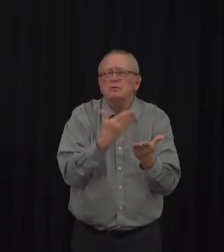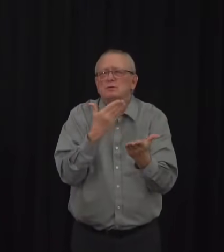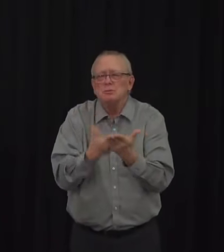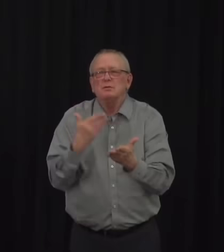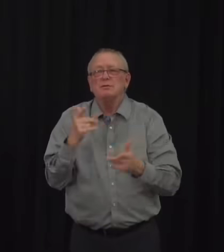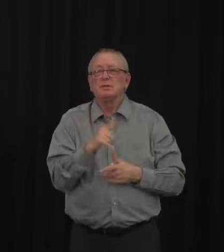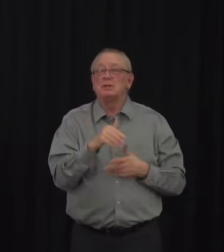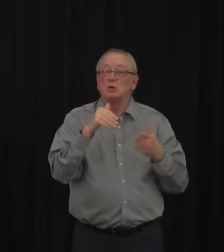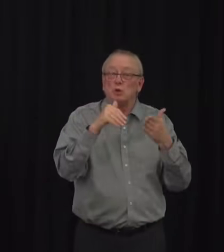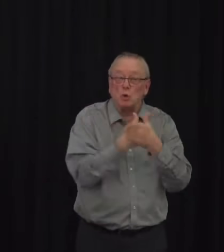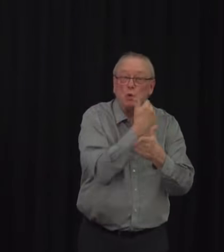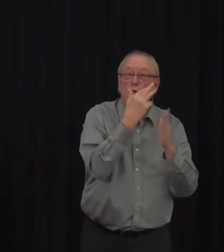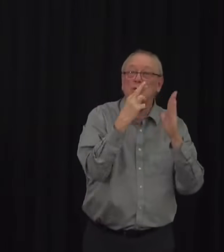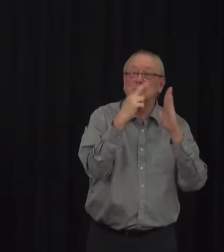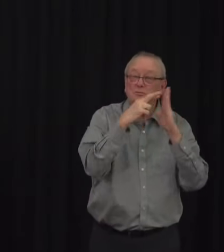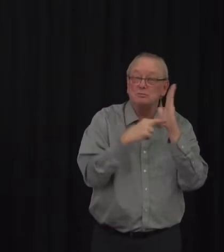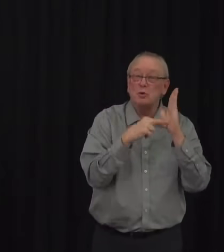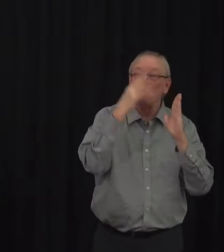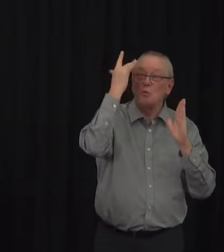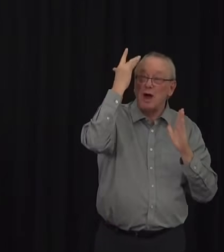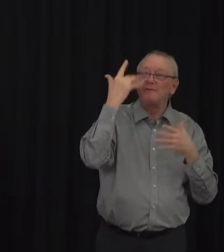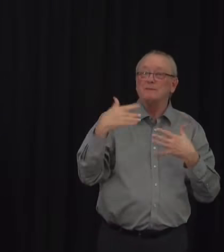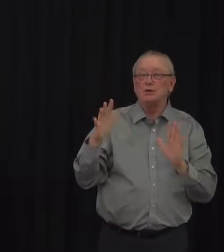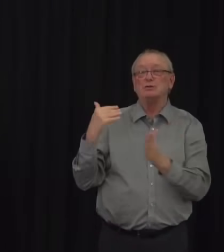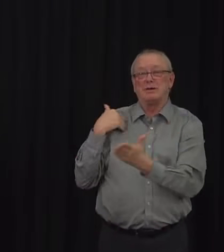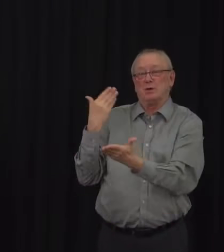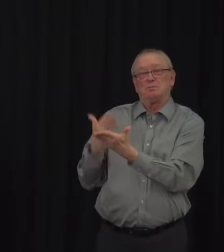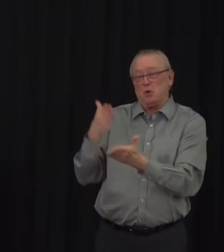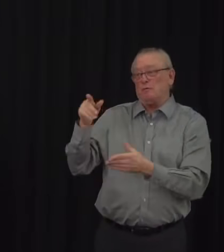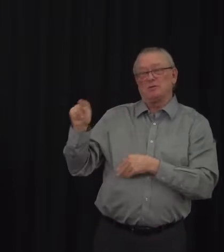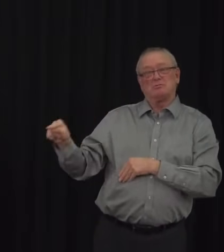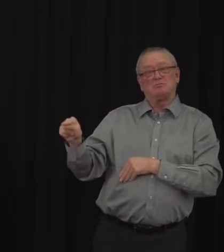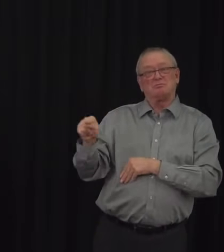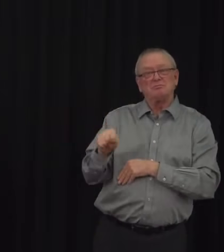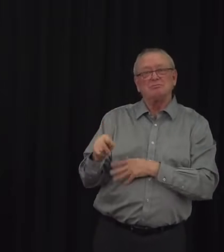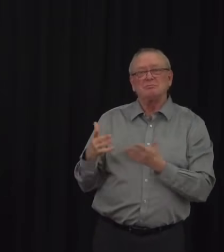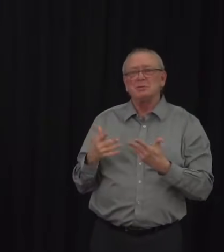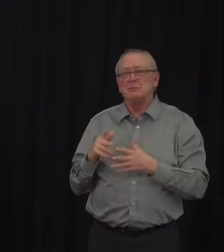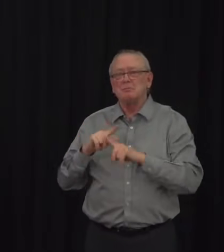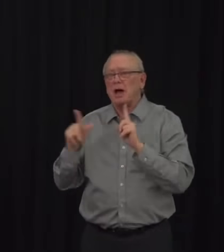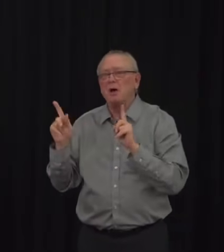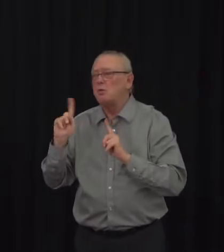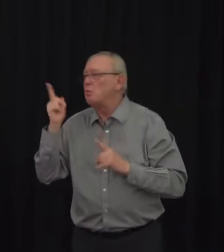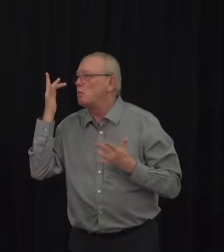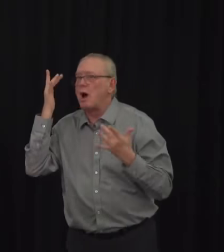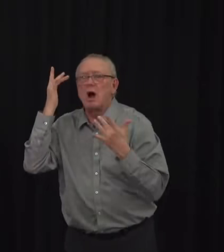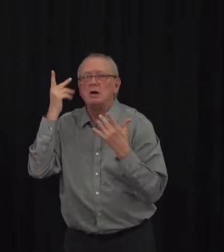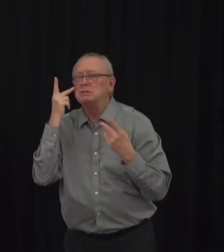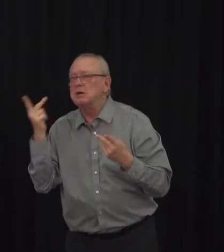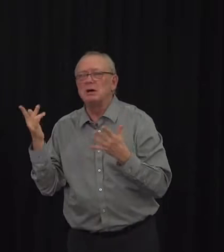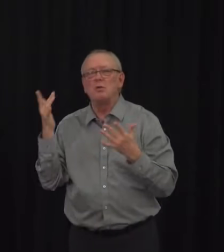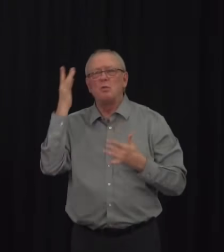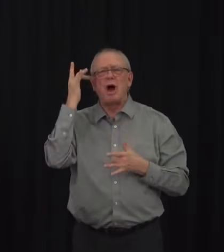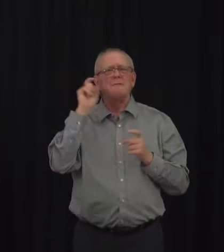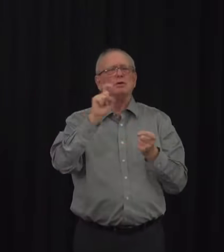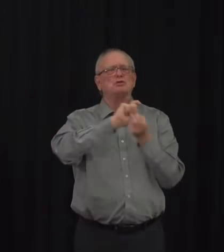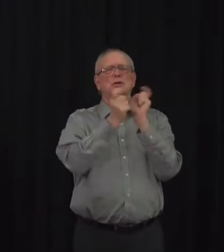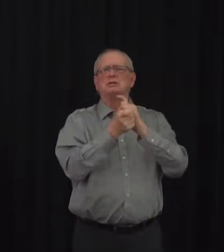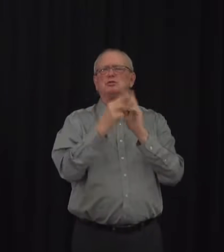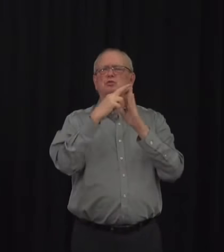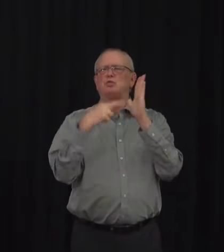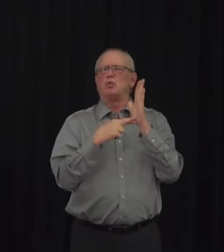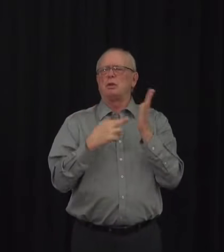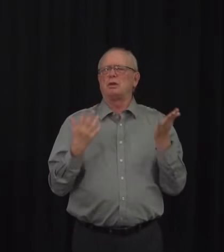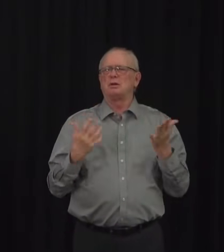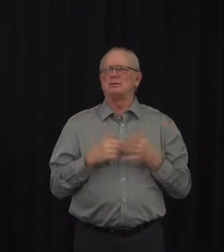buy in more if they had more information so that they can understand why they're doing what they're doing? It's a good point,